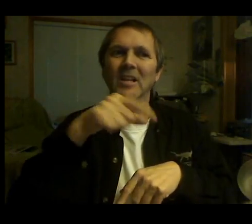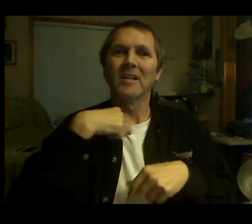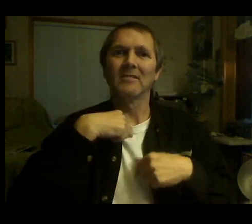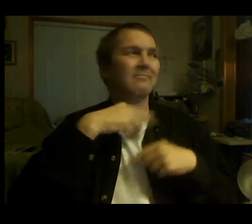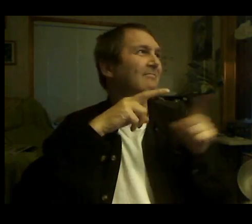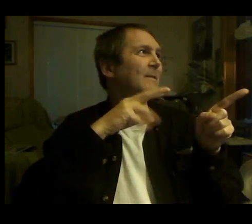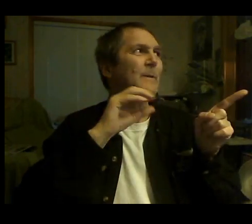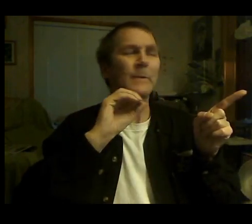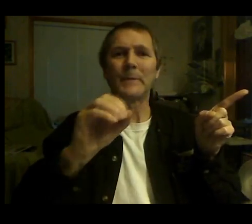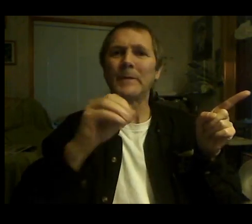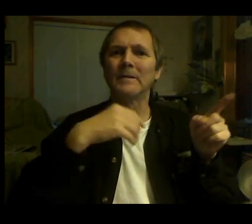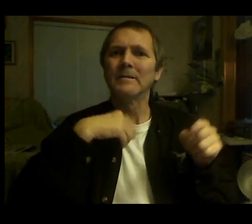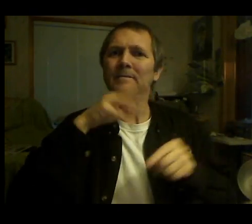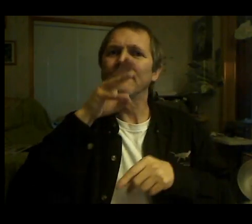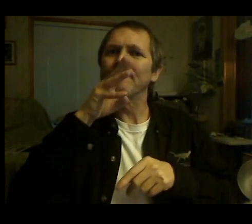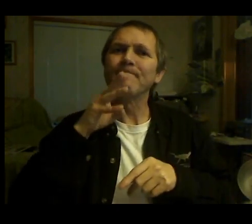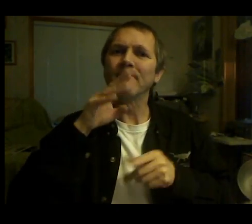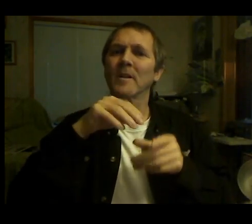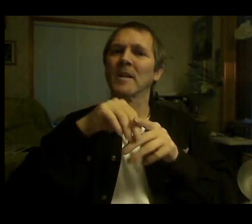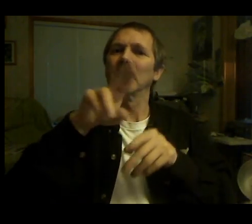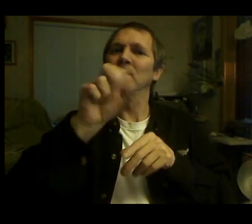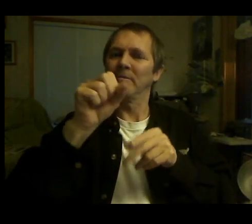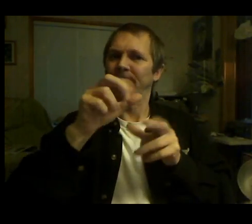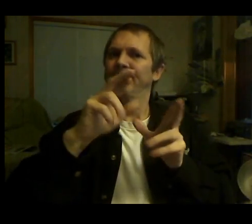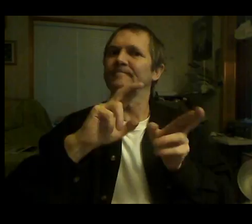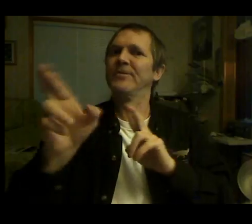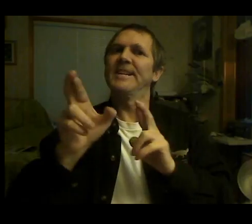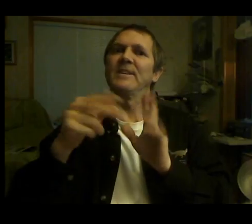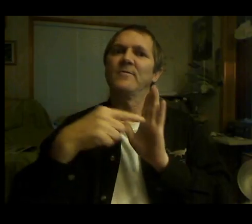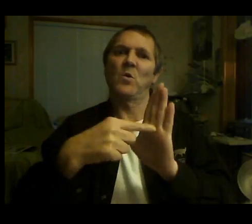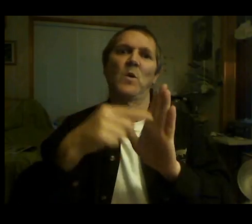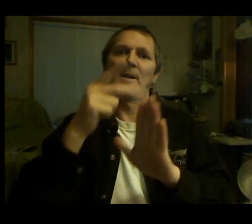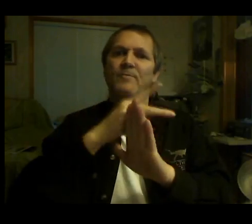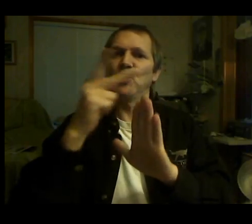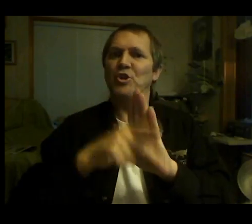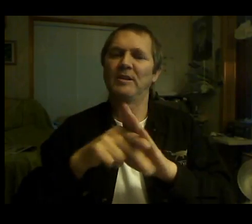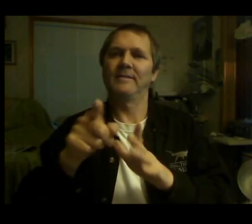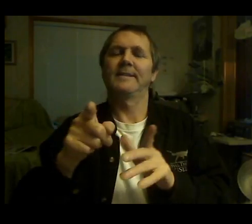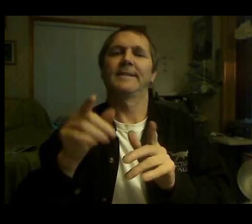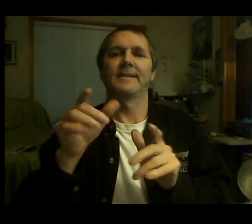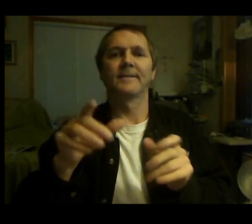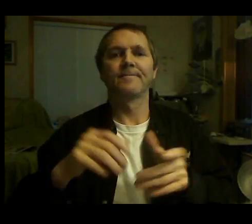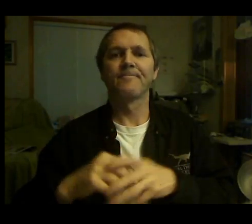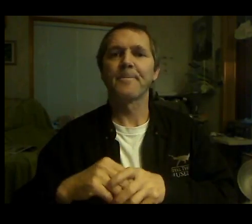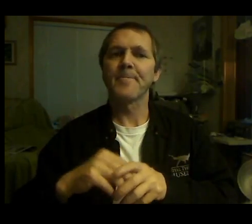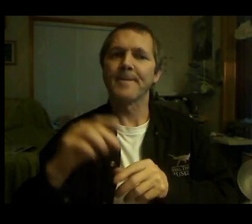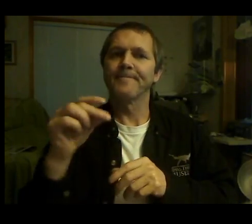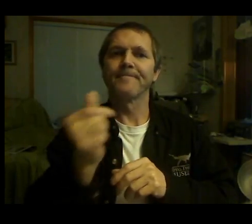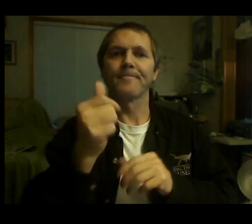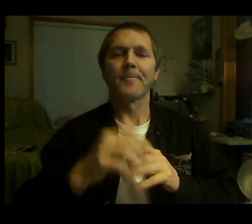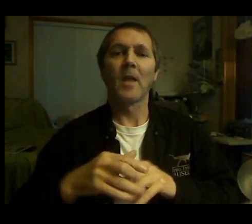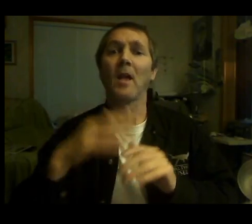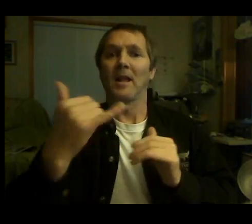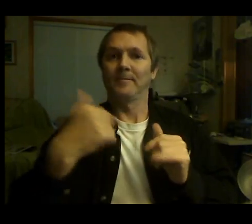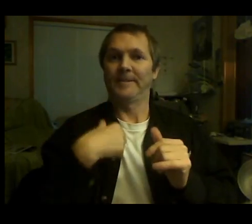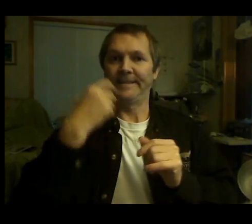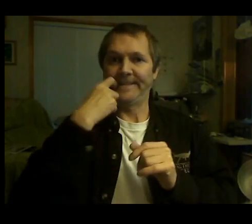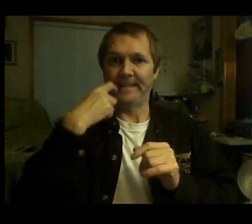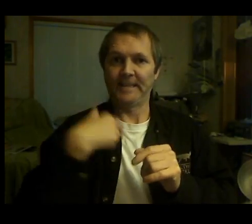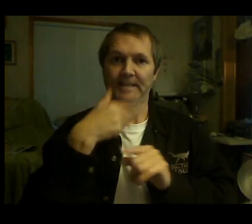talk to in our community still have great reservations about that. Many older Democrats were seized early and often tough